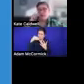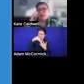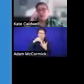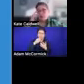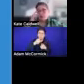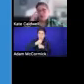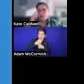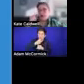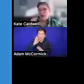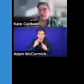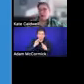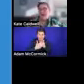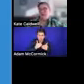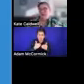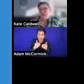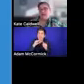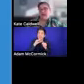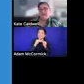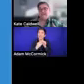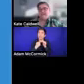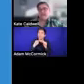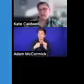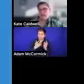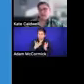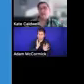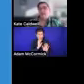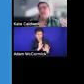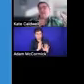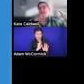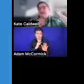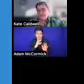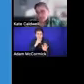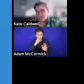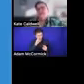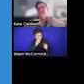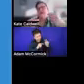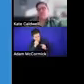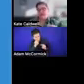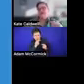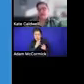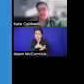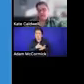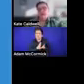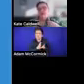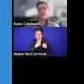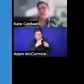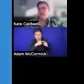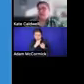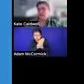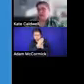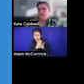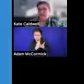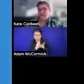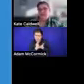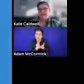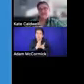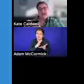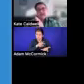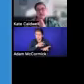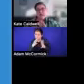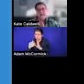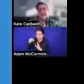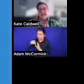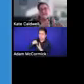frameworks are structured around single access categories. It exposes how rights frameworks structured around single